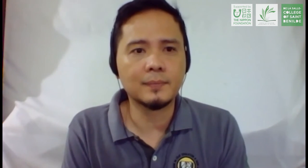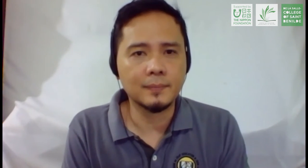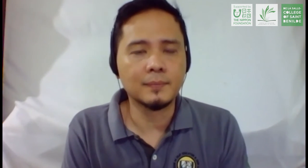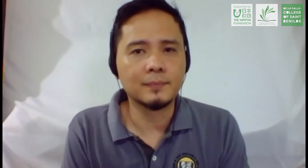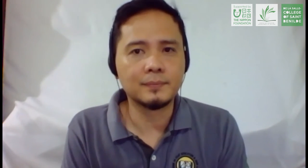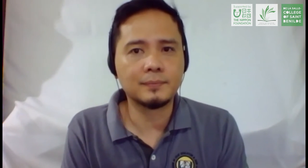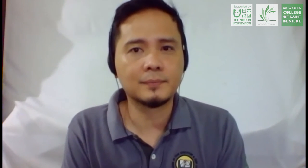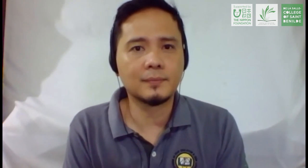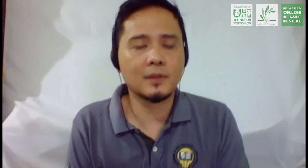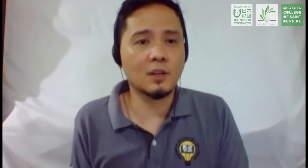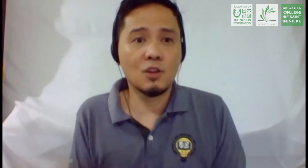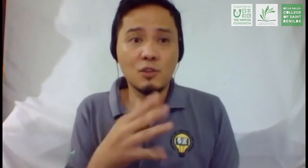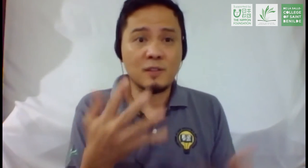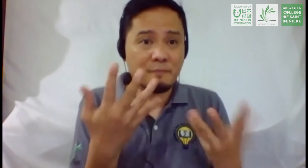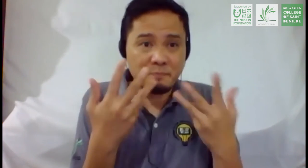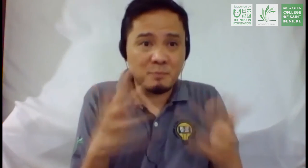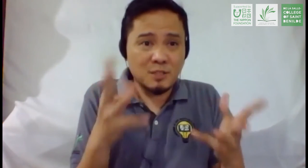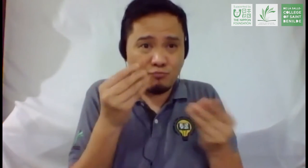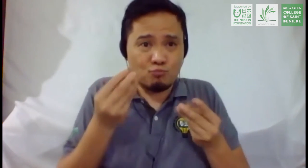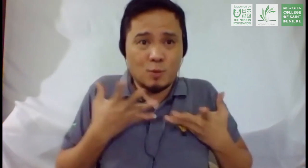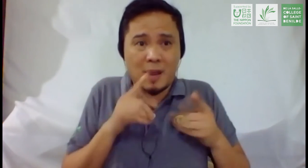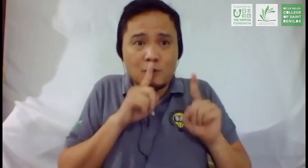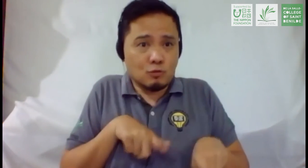You've just told me the answers,